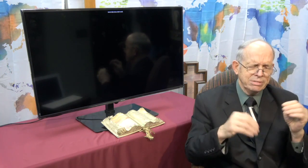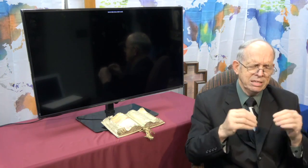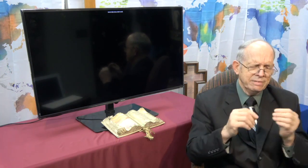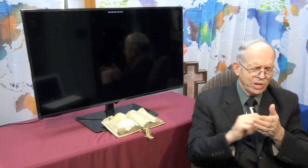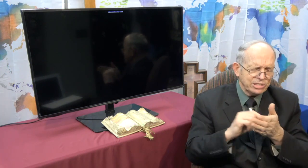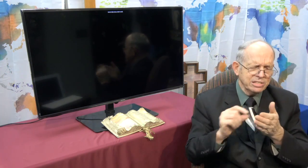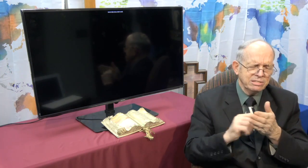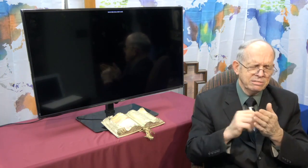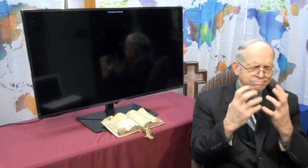fancy.